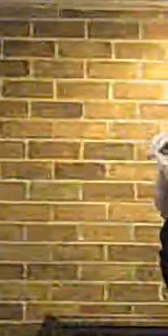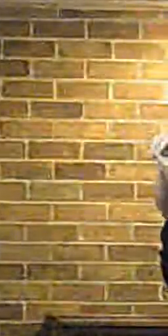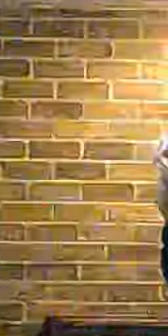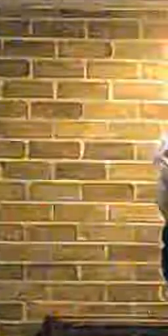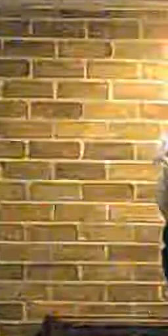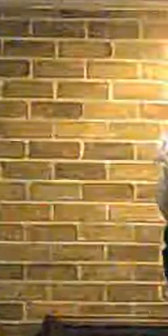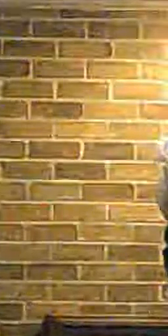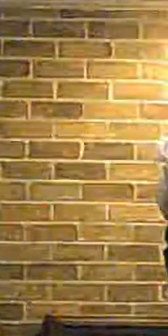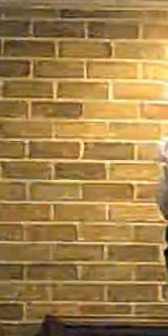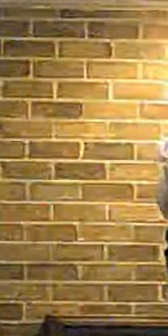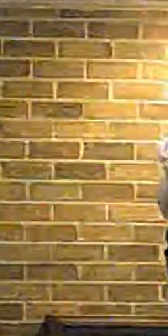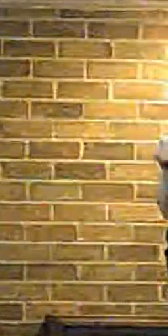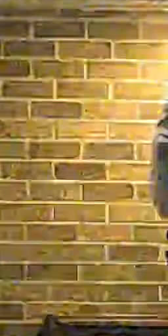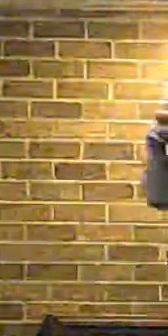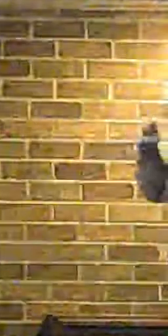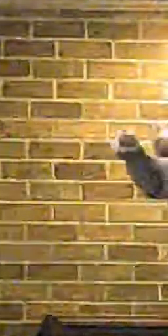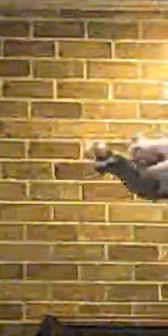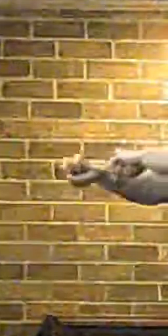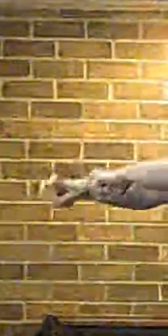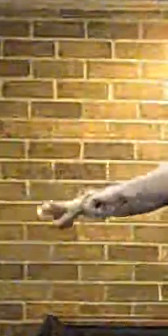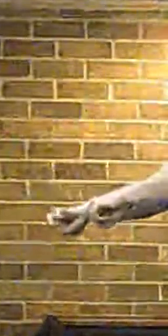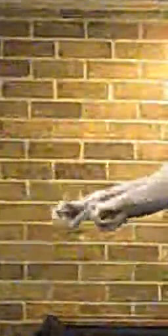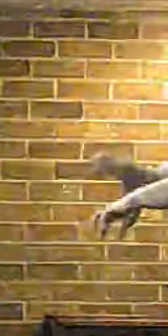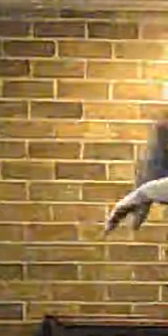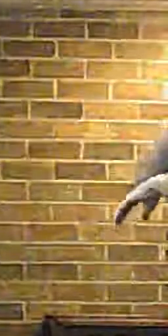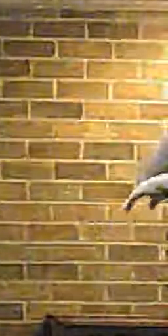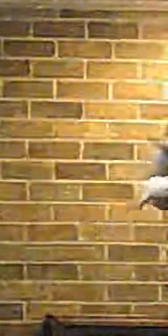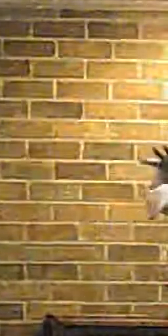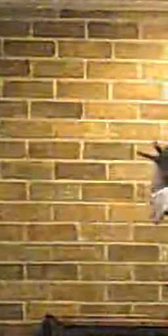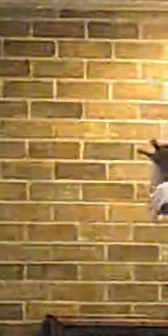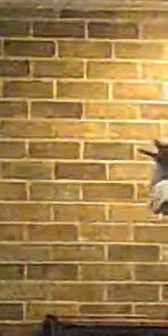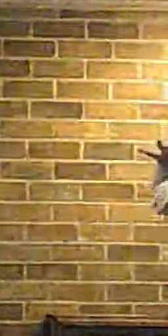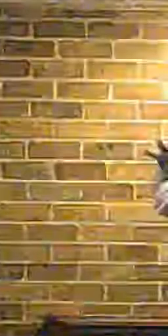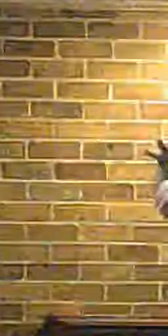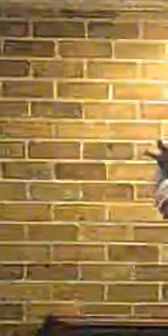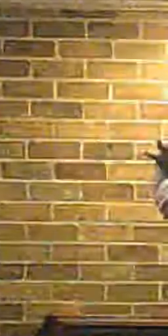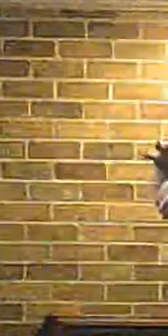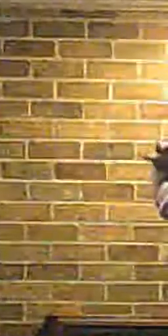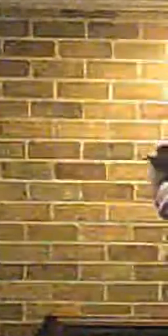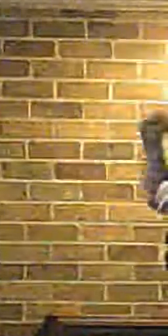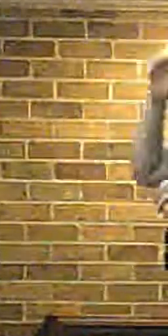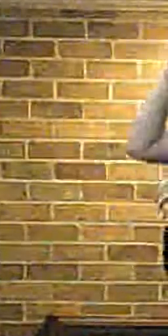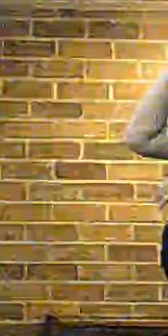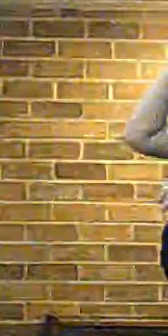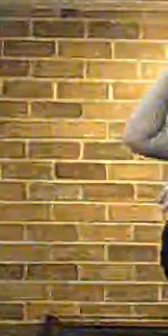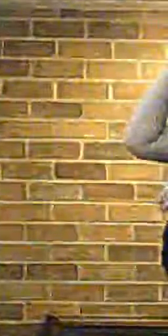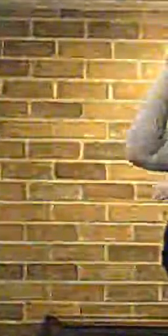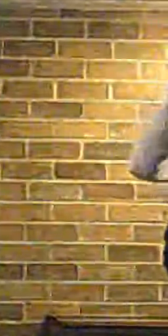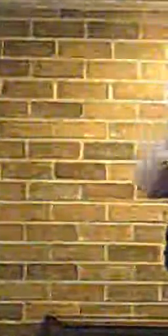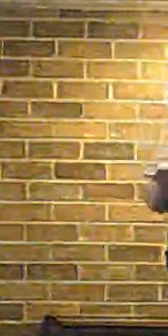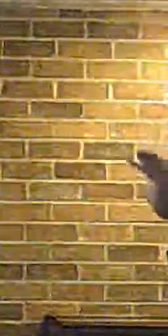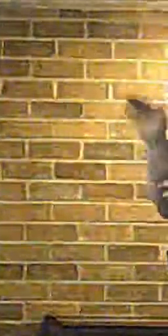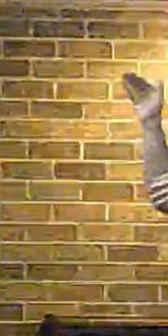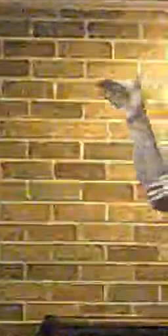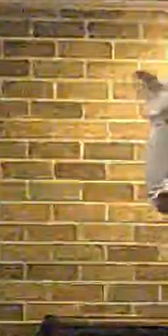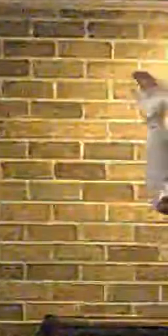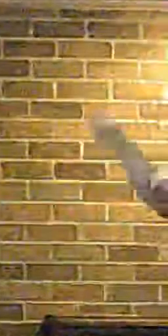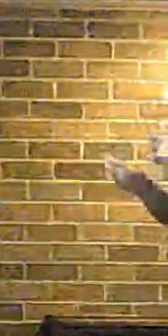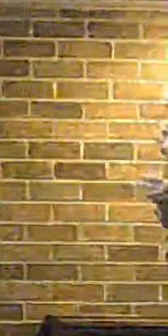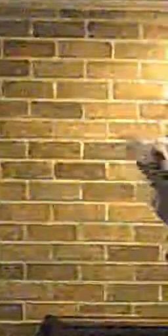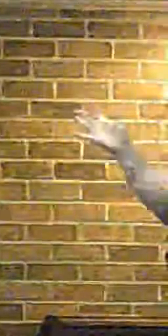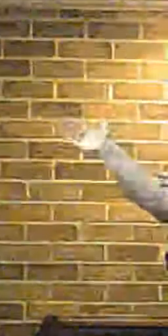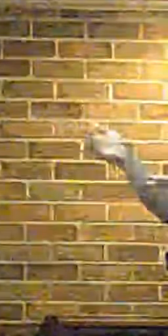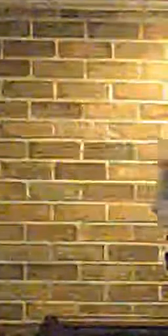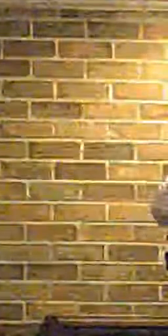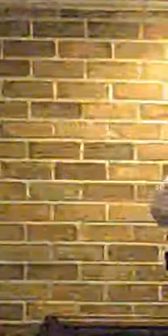research and requires expertise, both from within and outside the fire service. In 1998, a